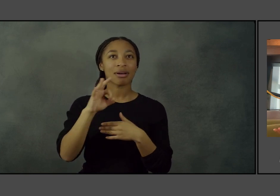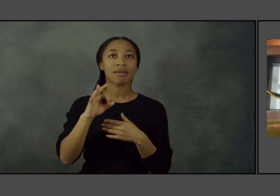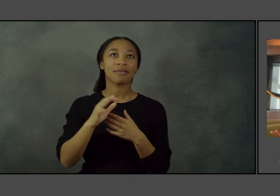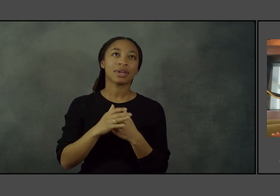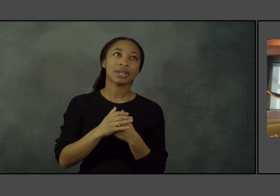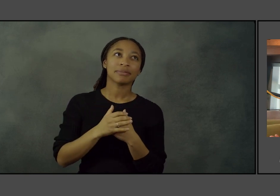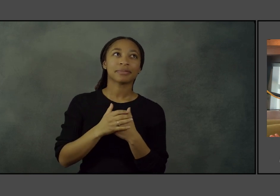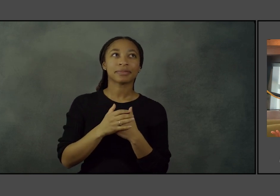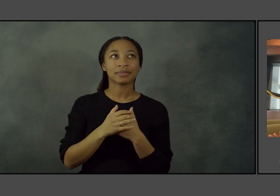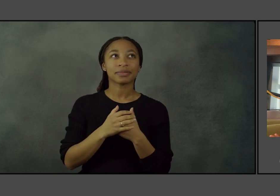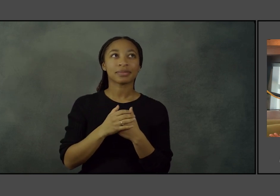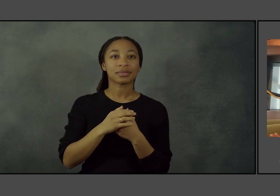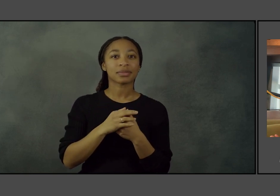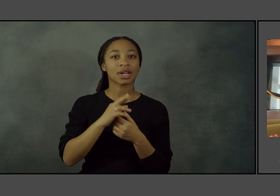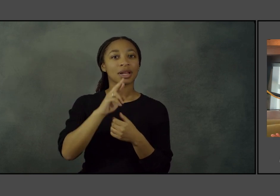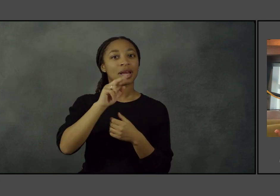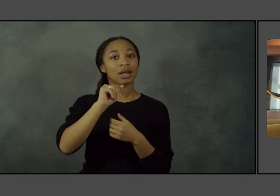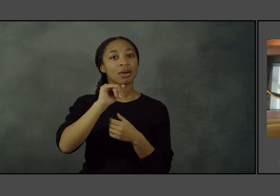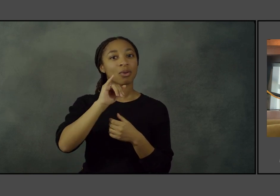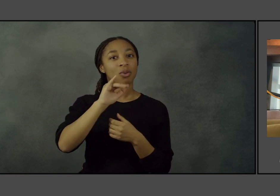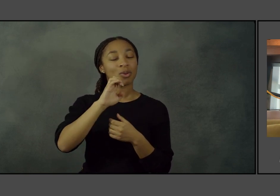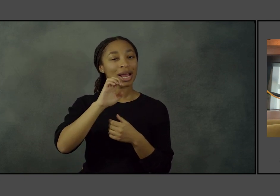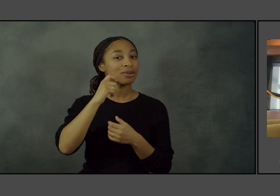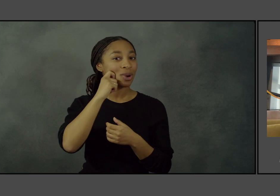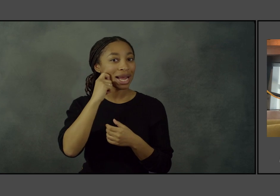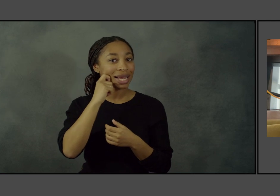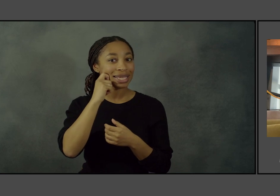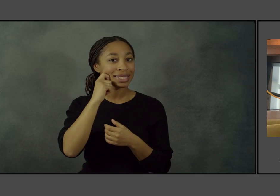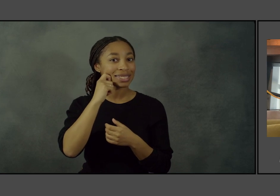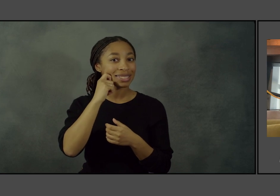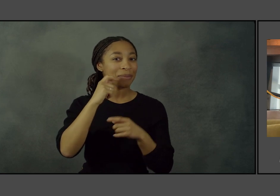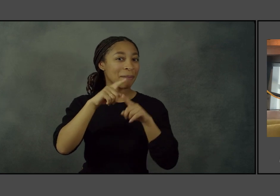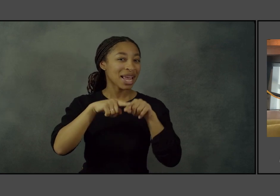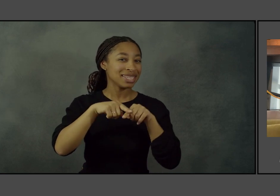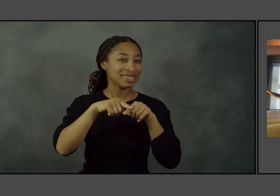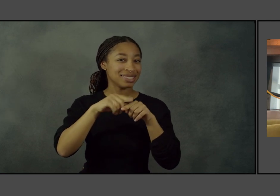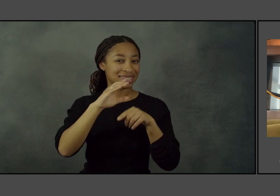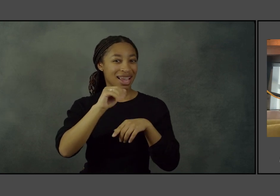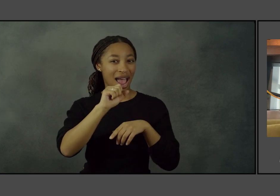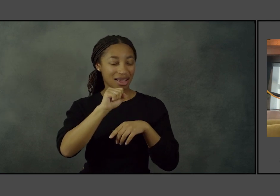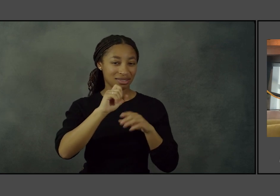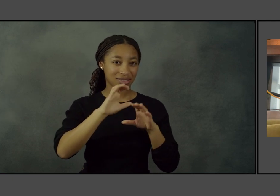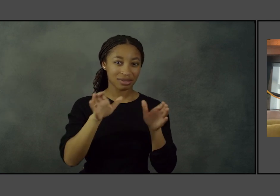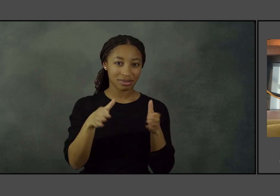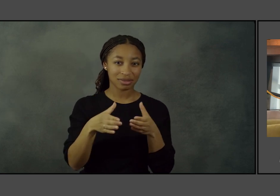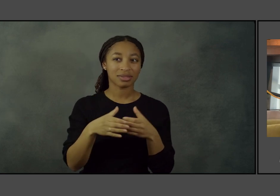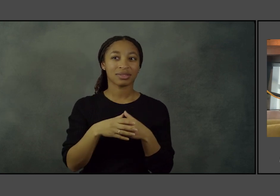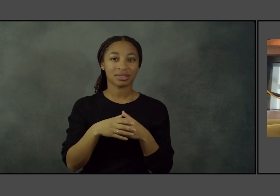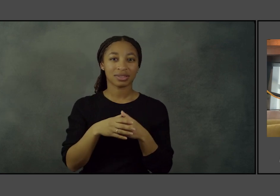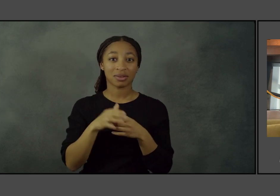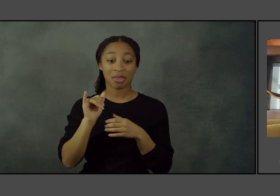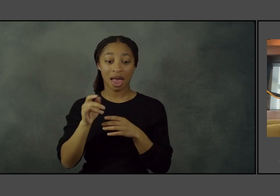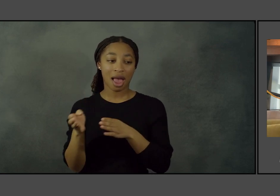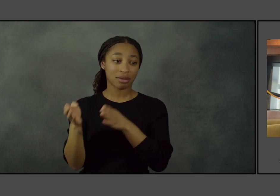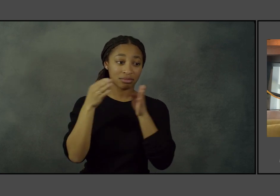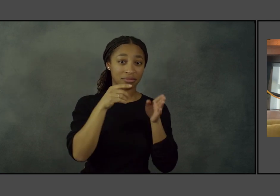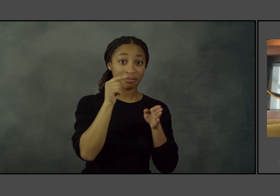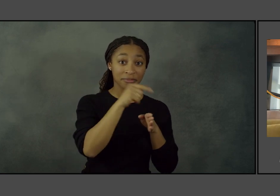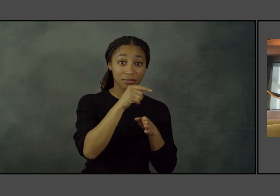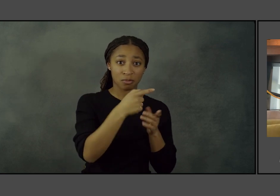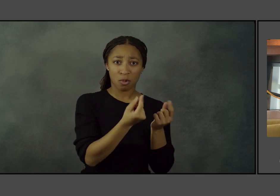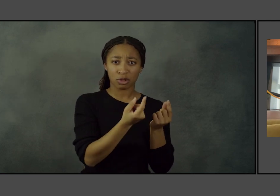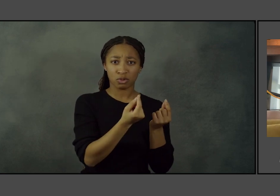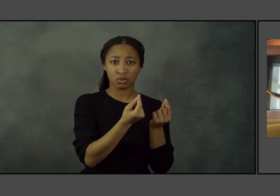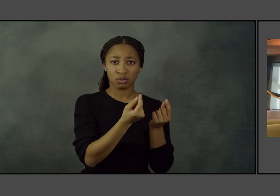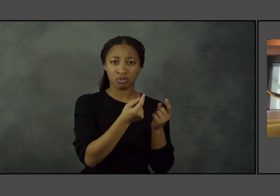race-based caste in the United States. Yep. And so back to the John de Conquer. So what John de Conquer was able to do is